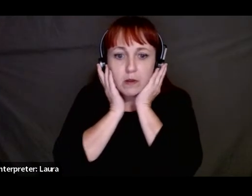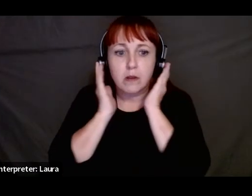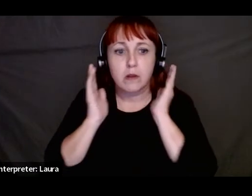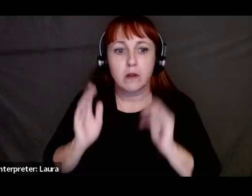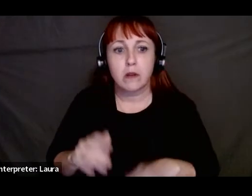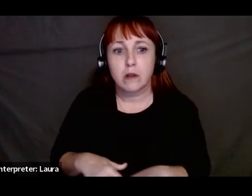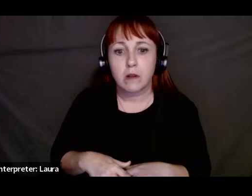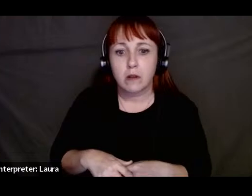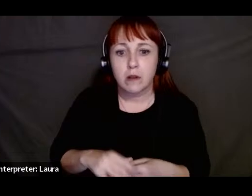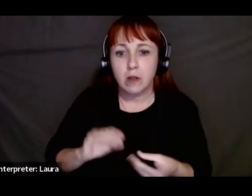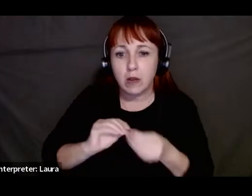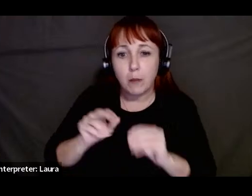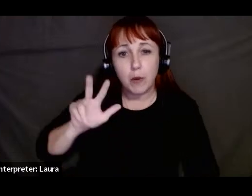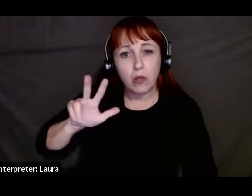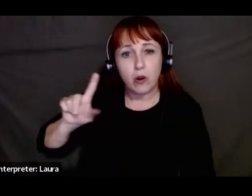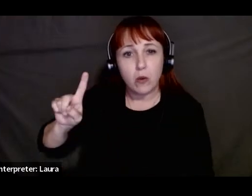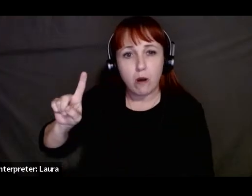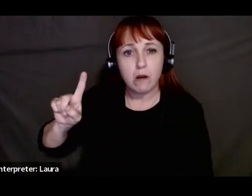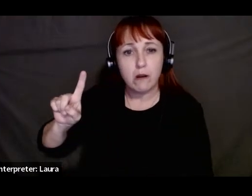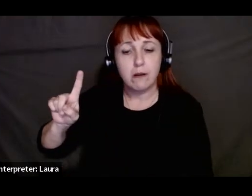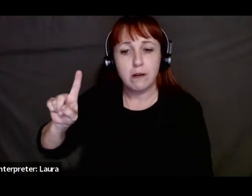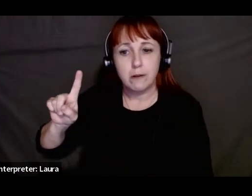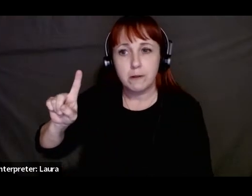We have a number 31.